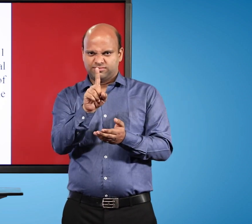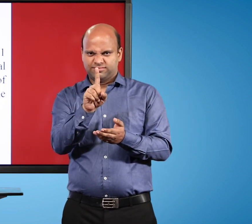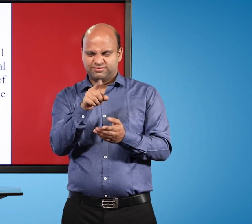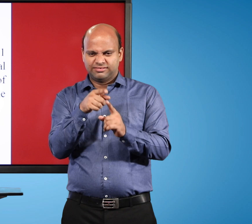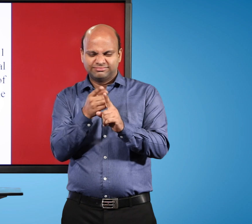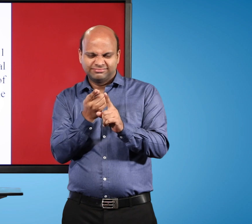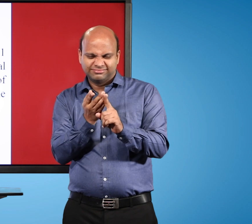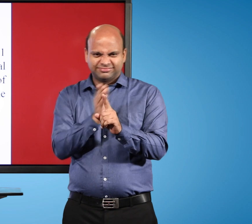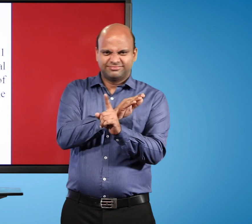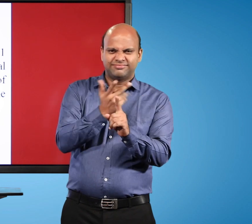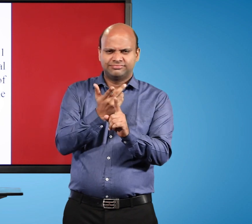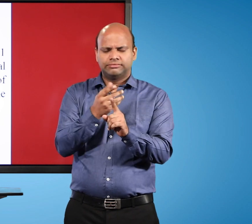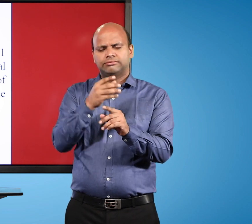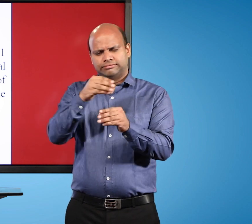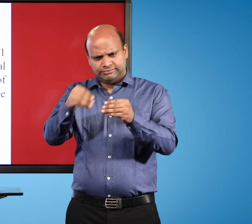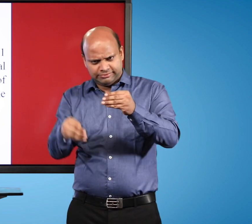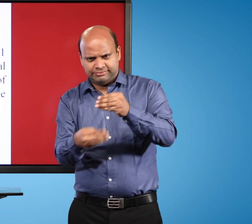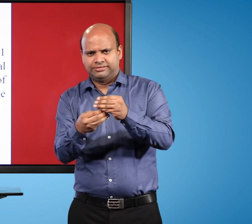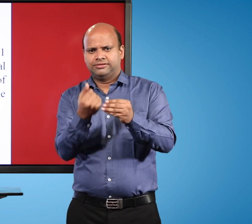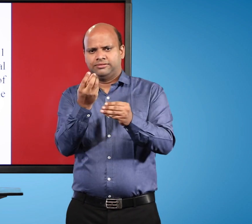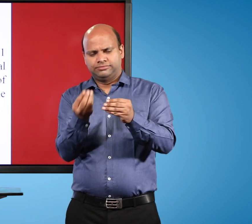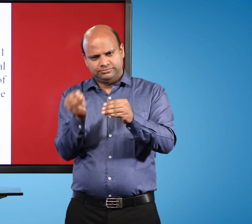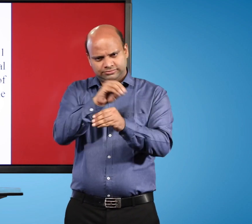we add 0 as the predecessor for 1.